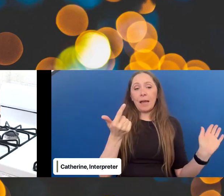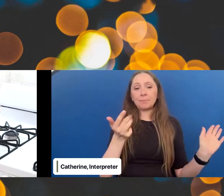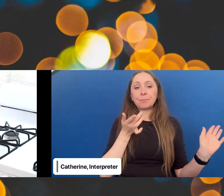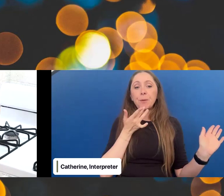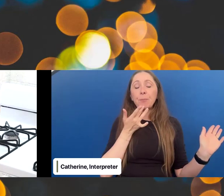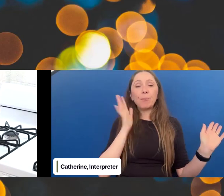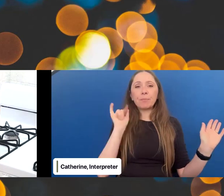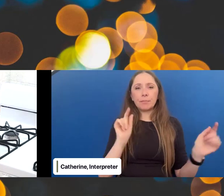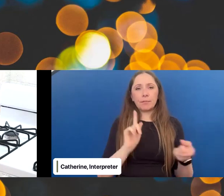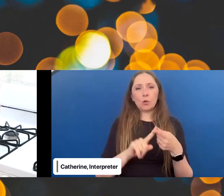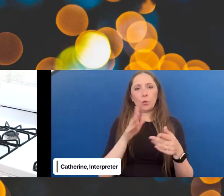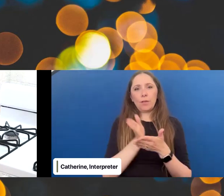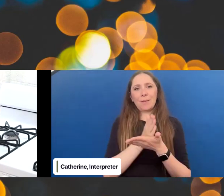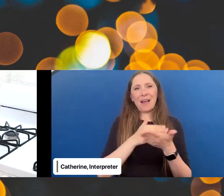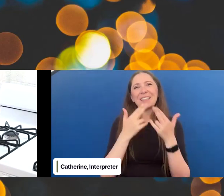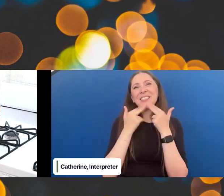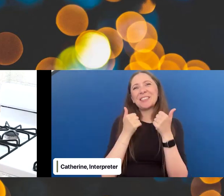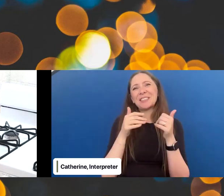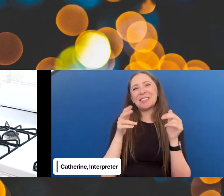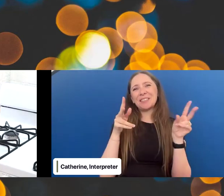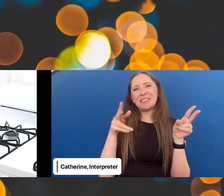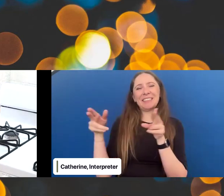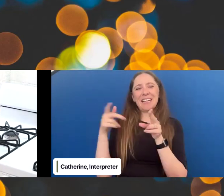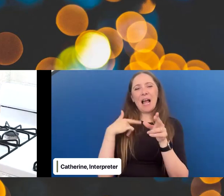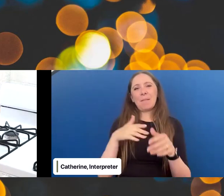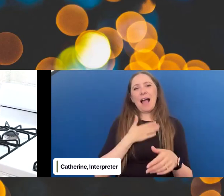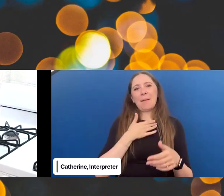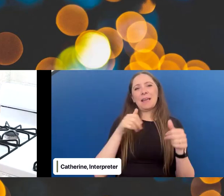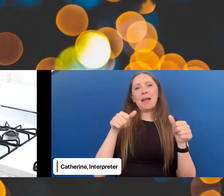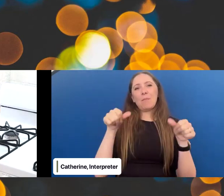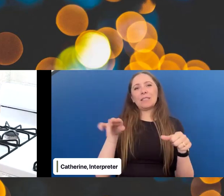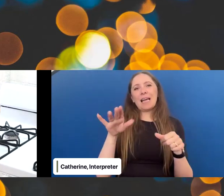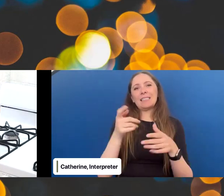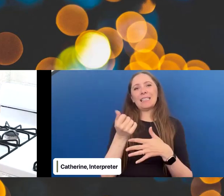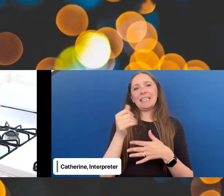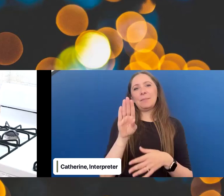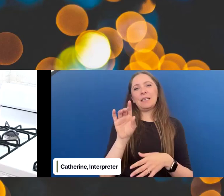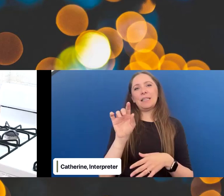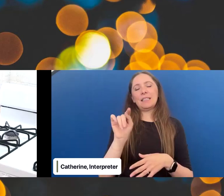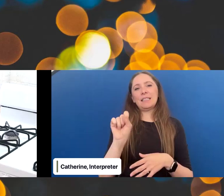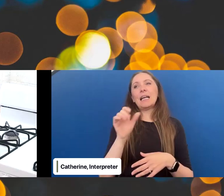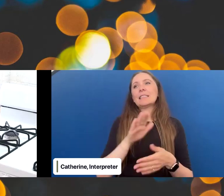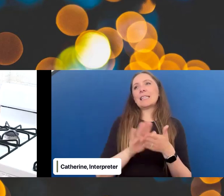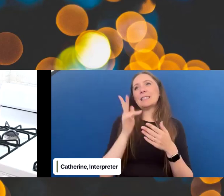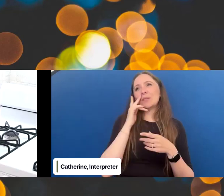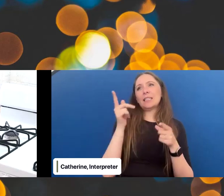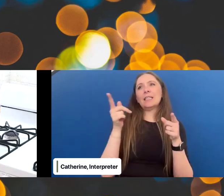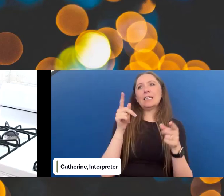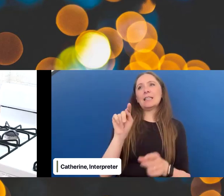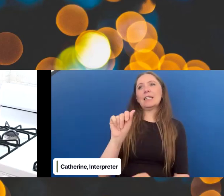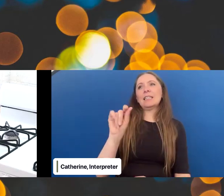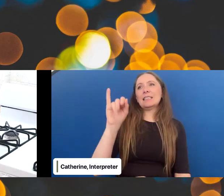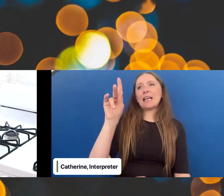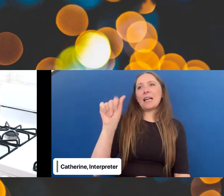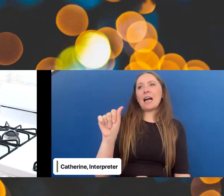tangy. That was a cute scene, huh? I'm glad I posted that deleted BTS scene. It was just fun to watch Reese and Taika work together.